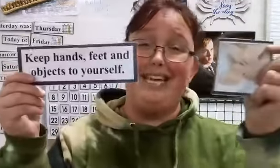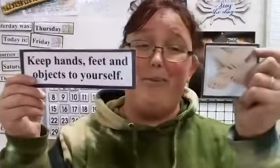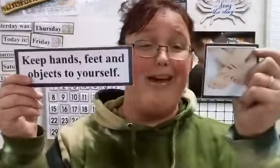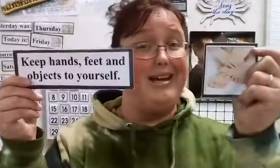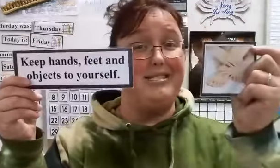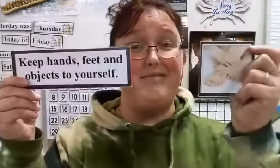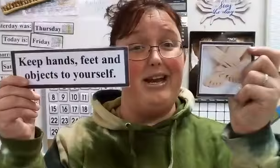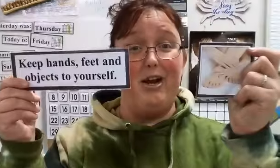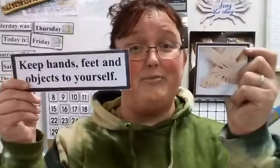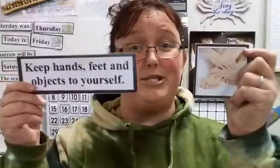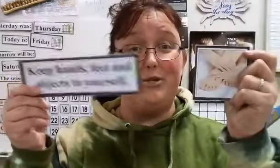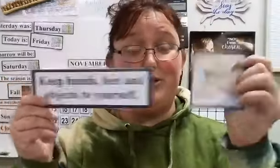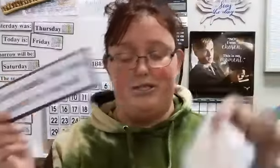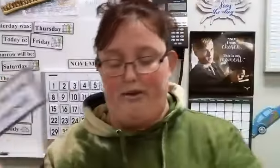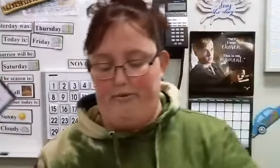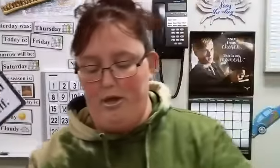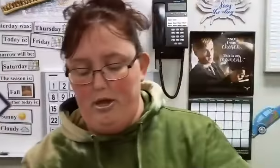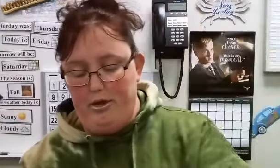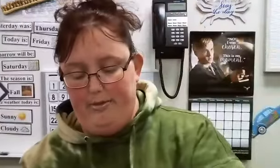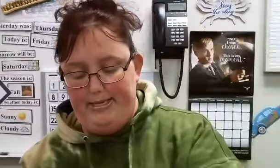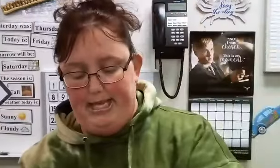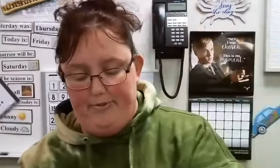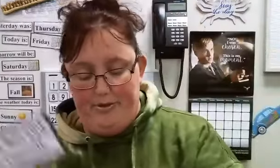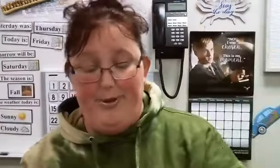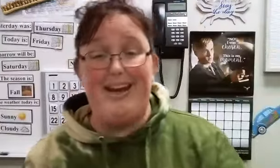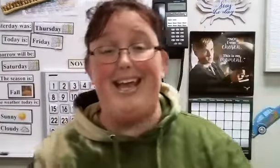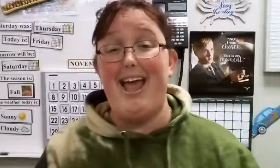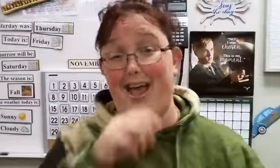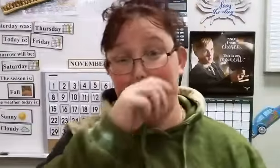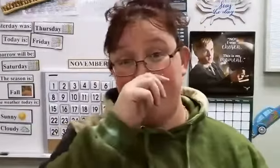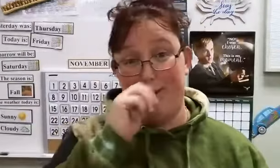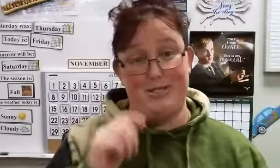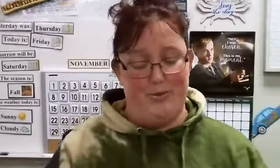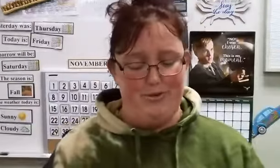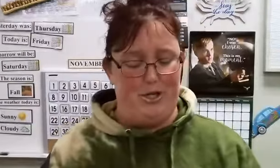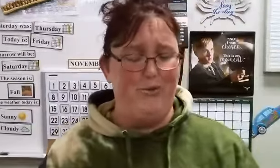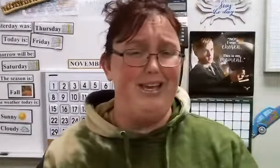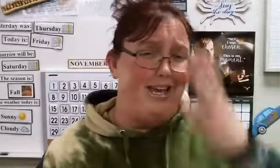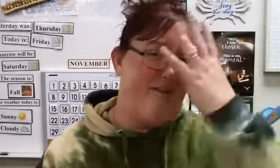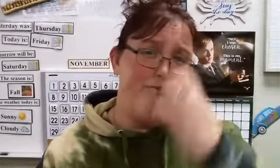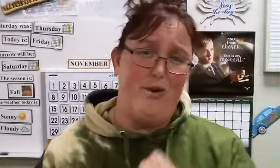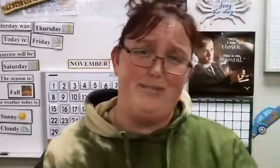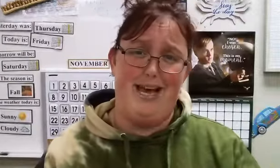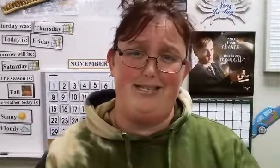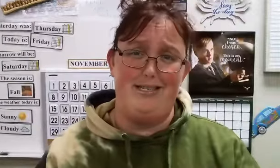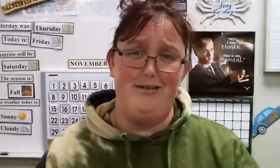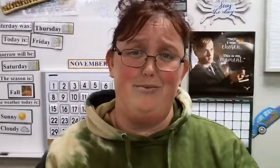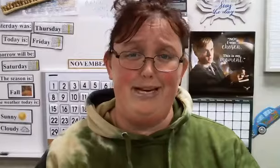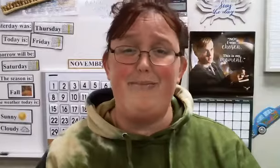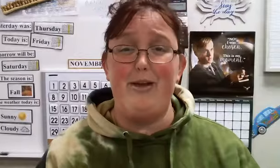keep hands, feet, and objects to yourself. You need to be safe with your body and with the objects around you. Even if you're upset, you need to make